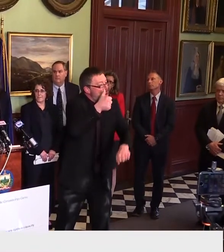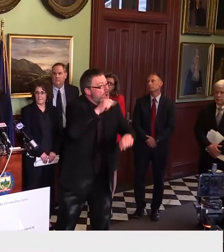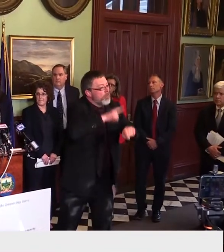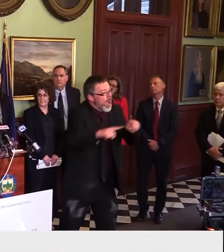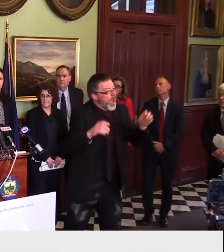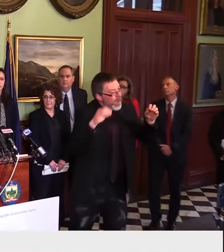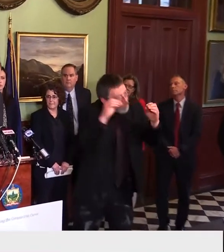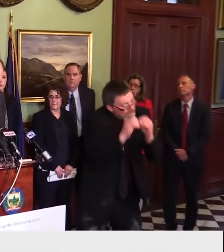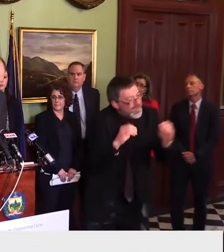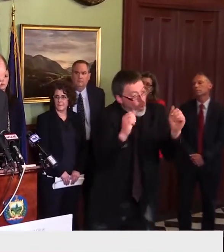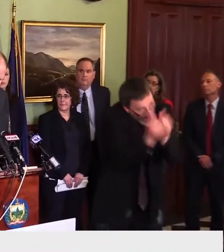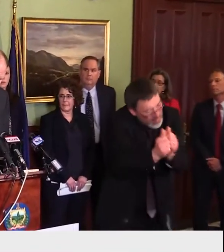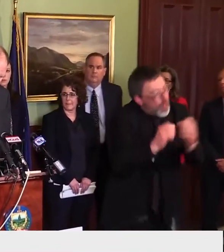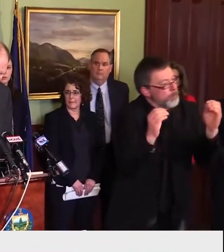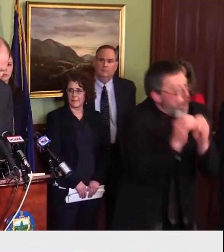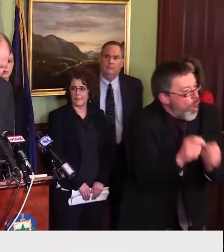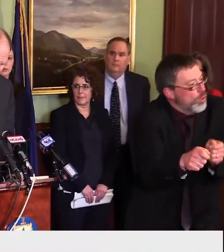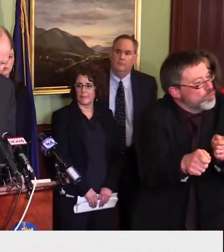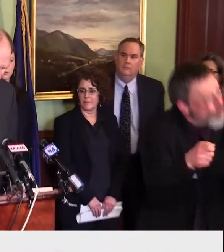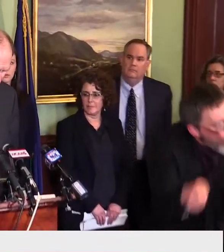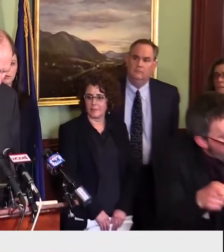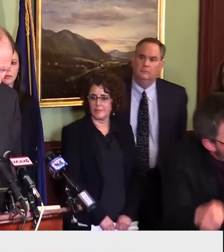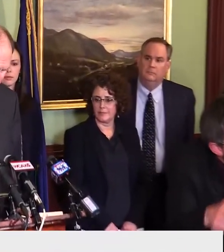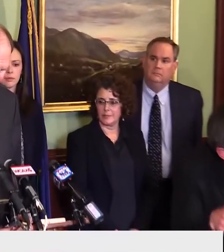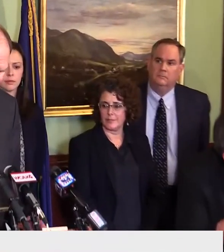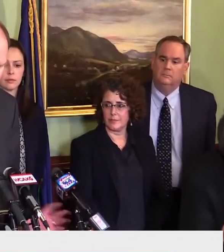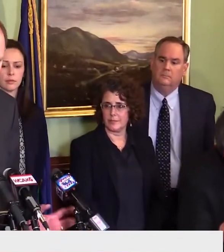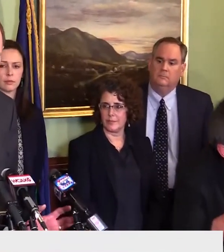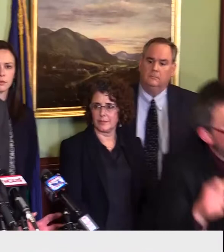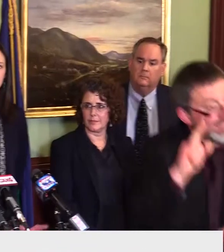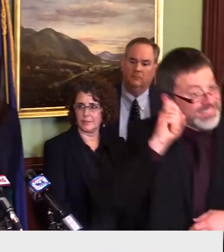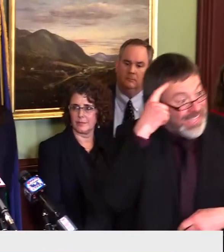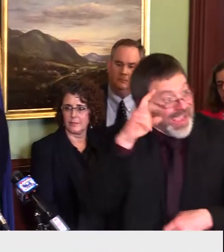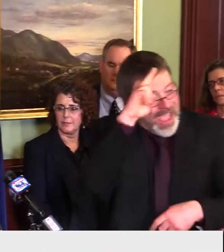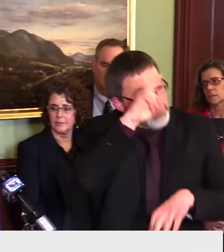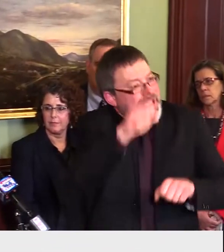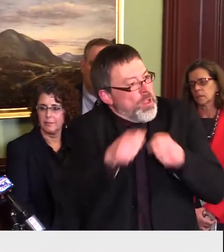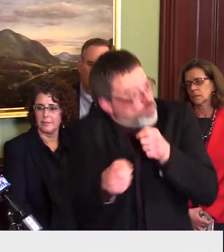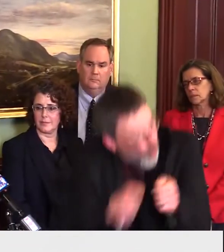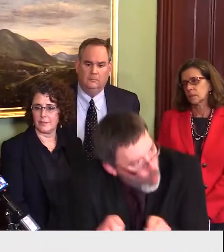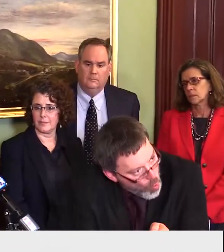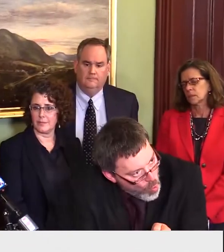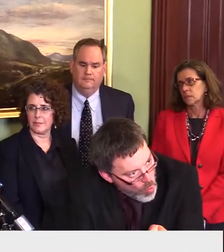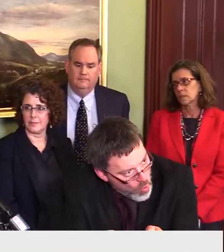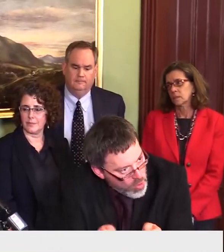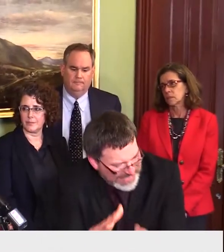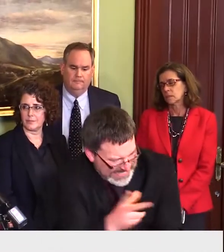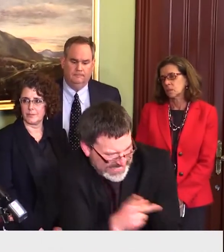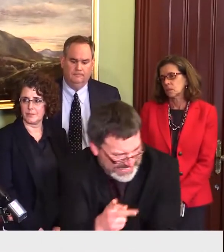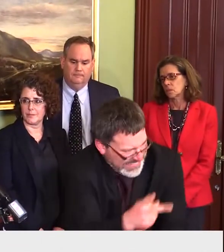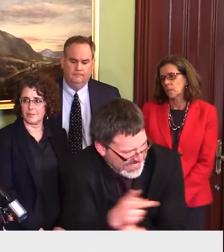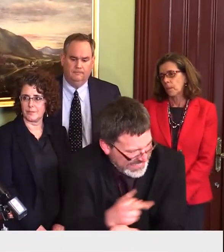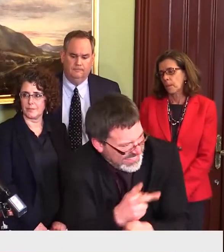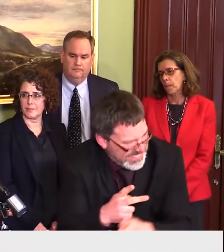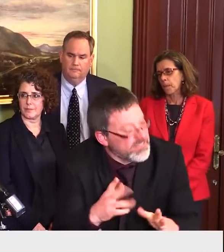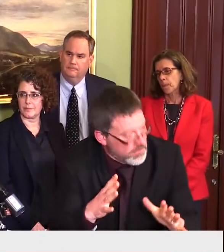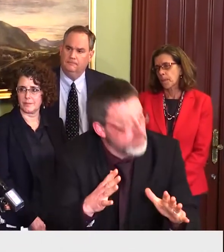That's the whole purpose of what you've been hearing about, protecting as many people as possible over time.